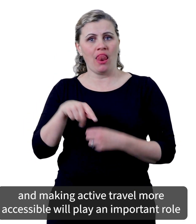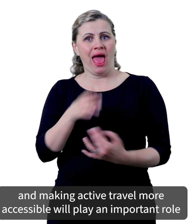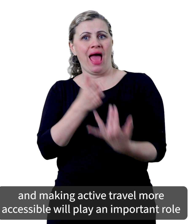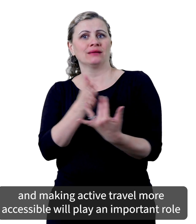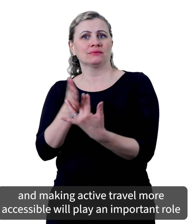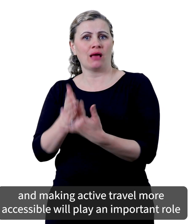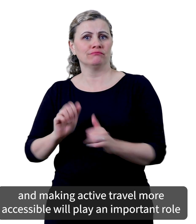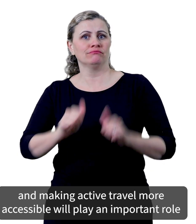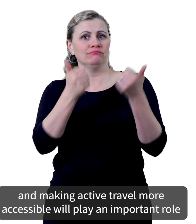an important role